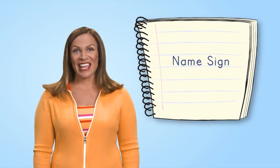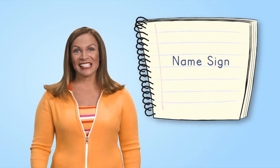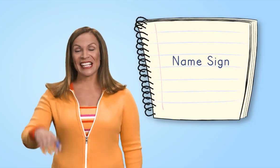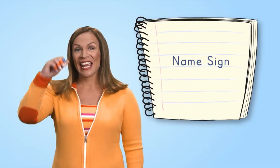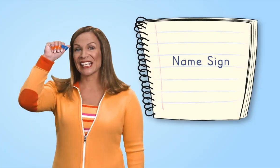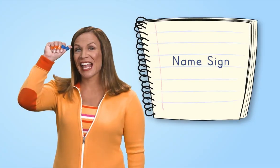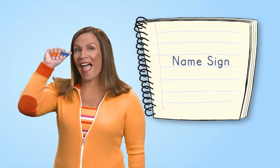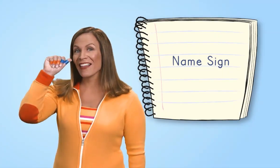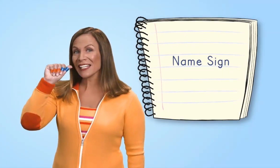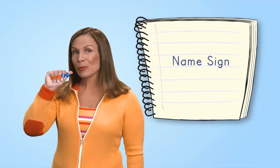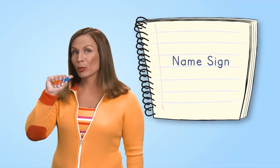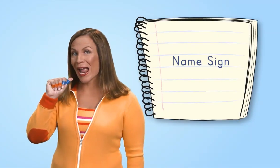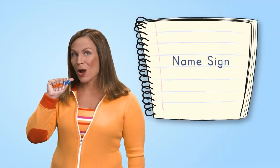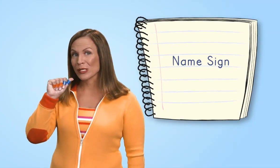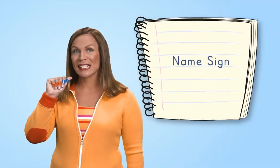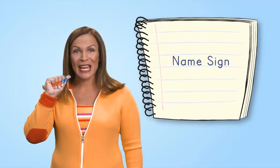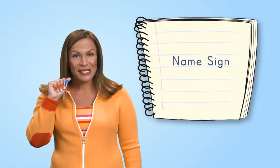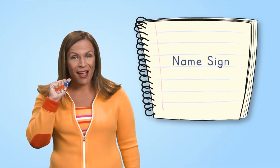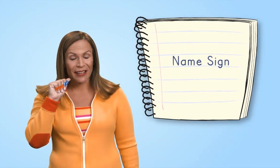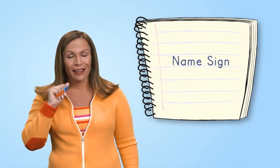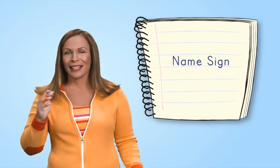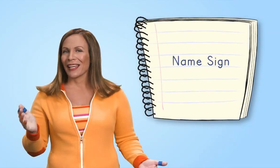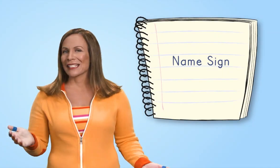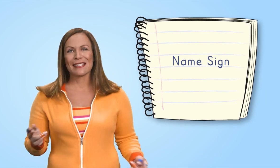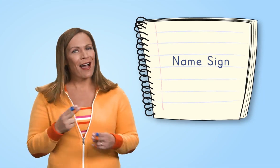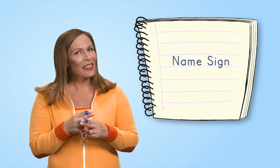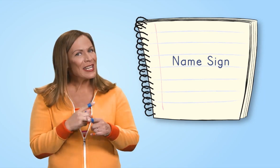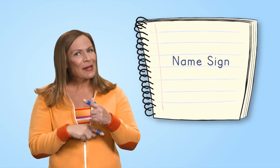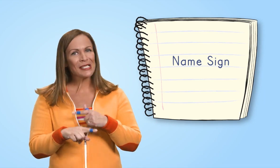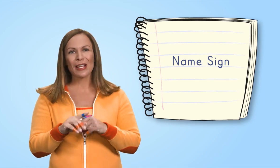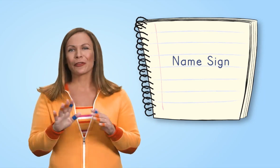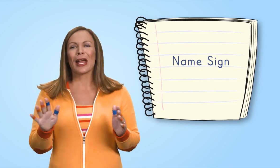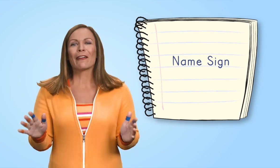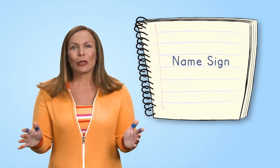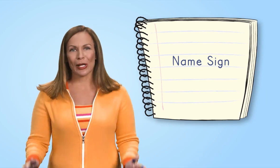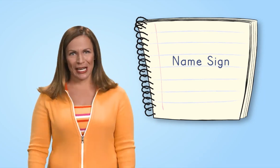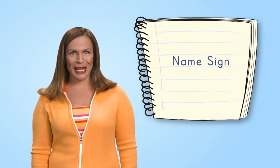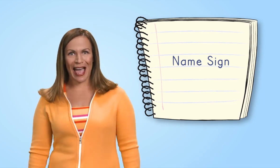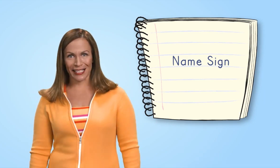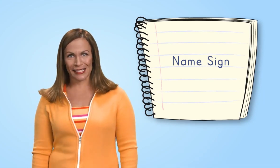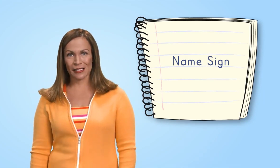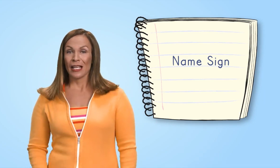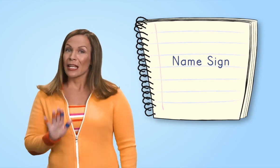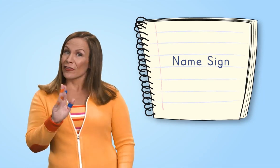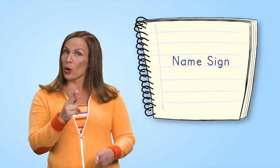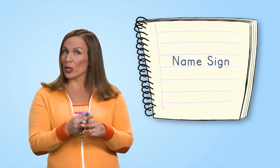This is Alex Brown's name sign. It's not the name sign for everyone named Alex. If your name